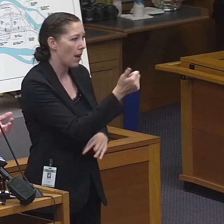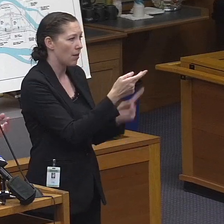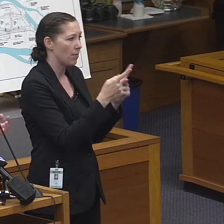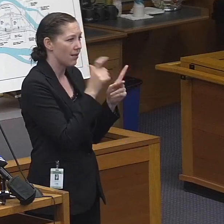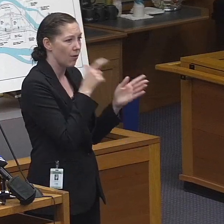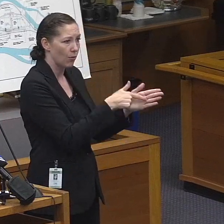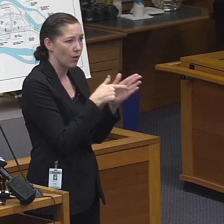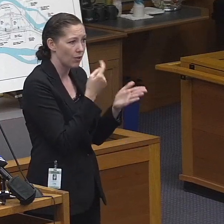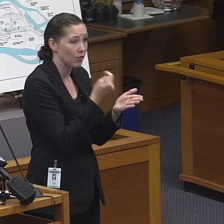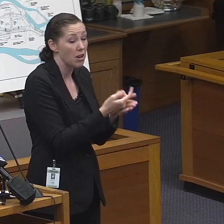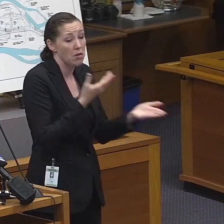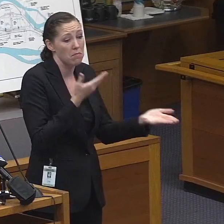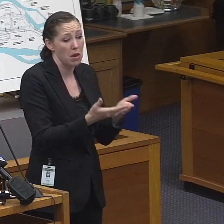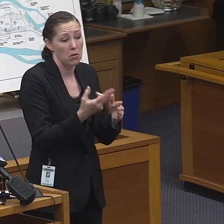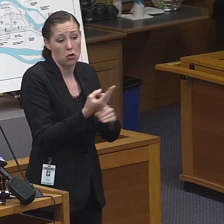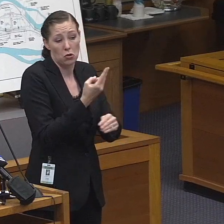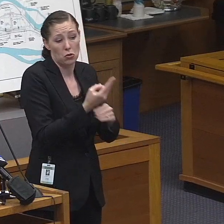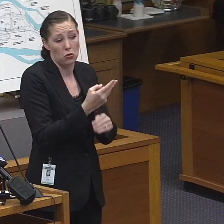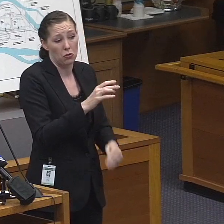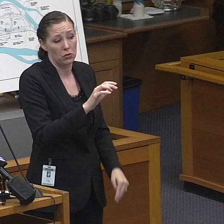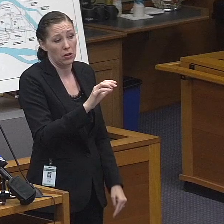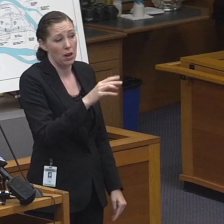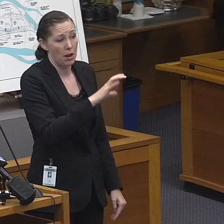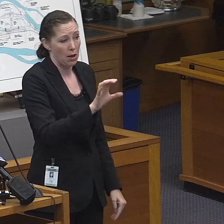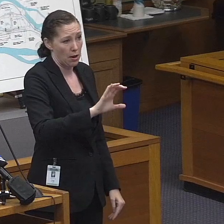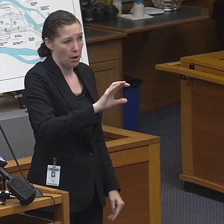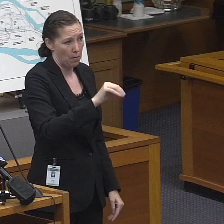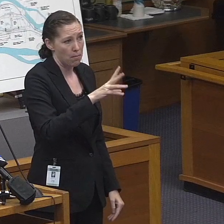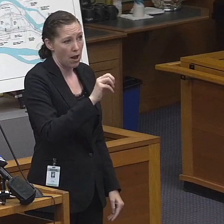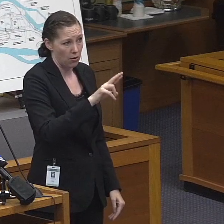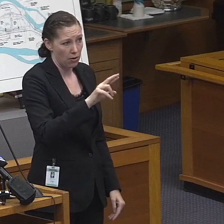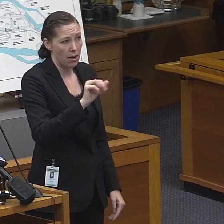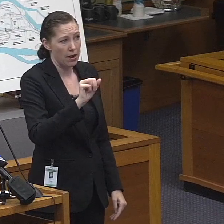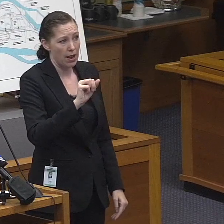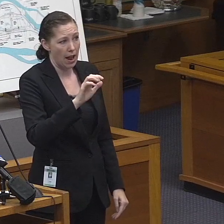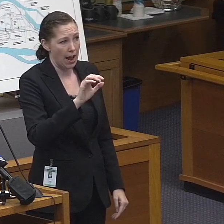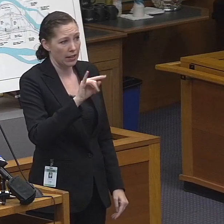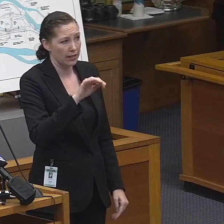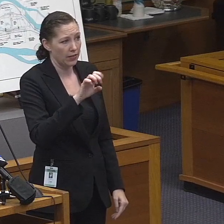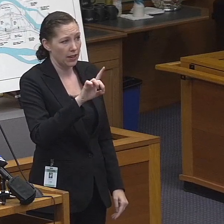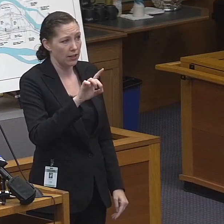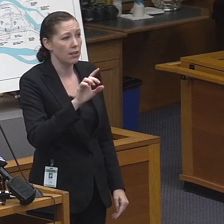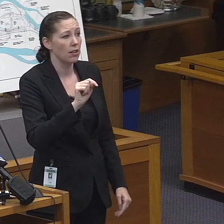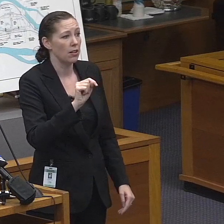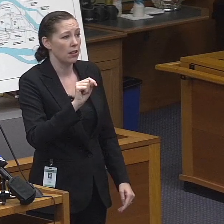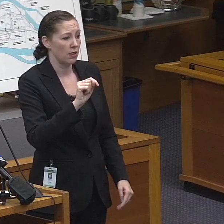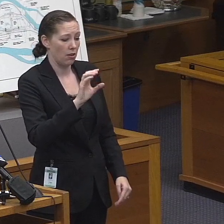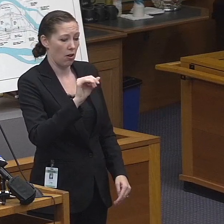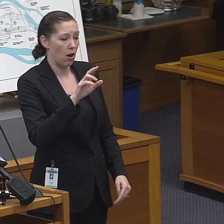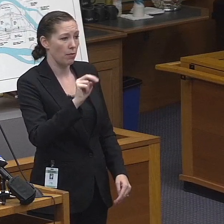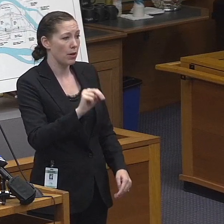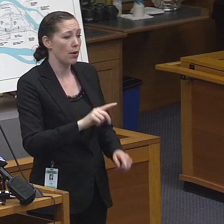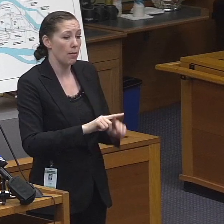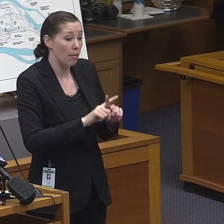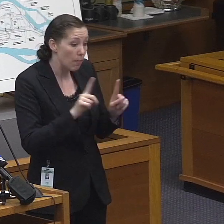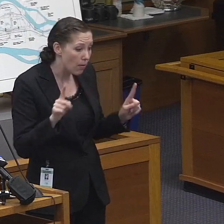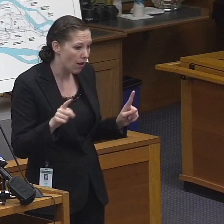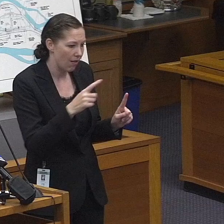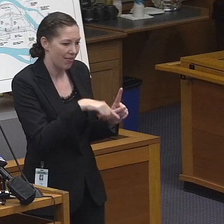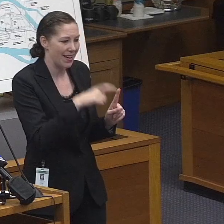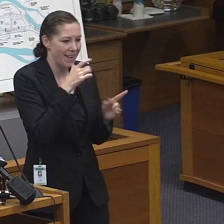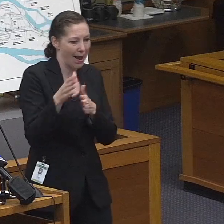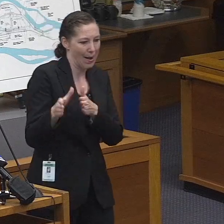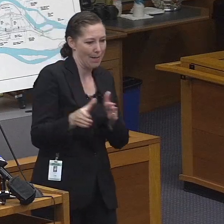have used powdered activated carbon. It may have adsorbed algal toxins, but I don't think anything's been done intentionally. Okay, so the literature you're referring to